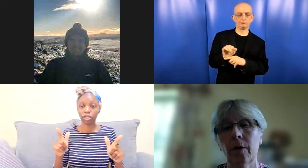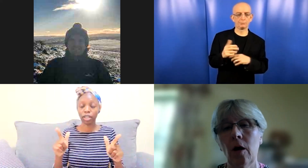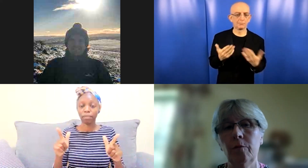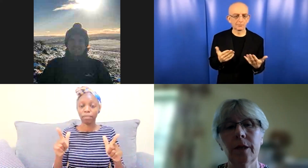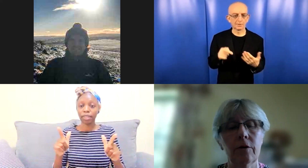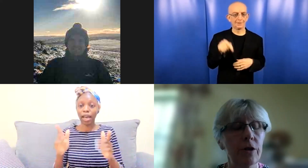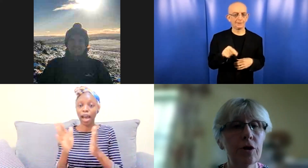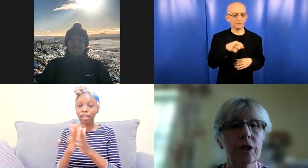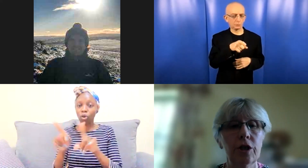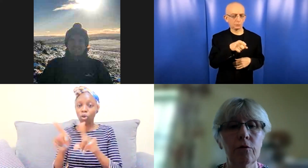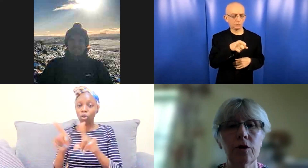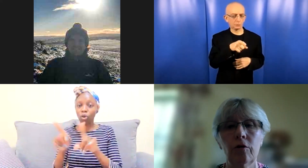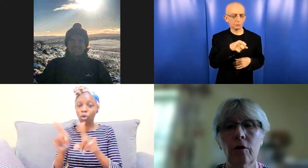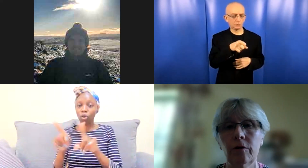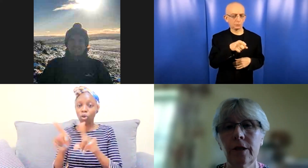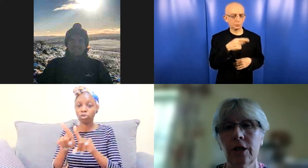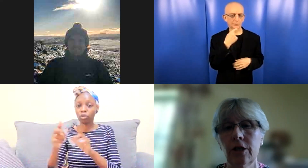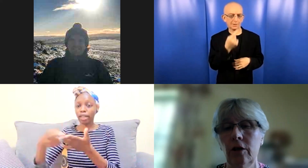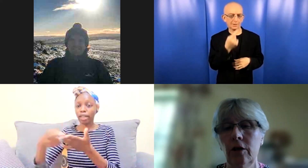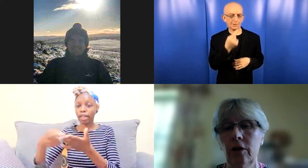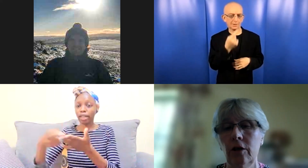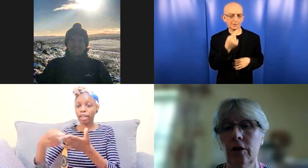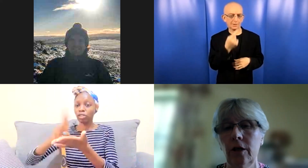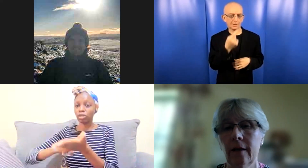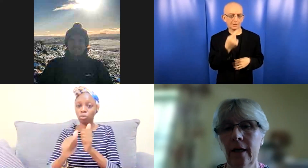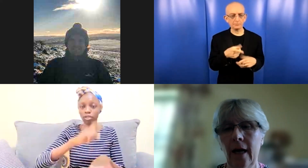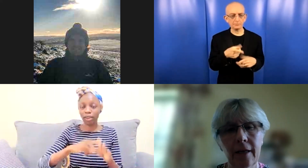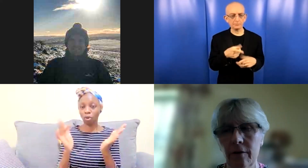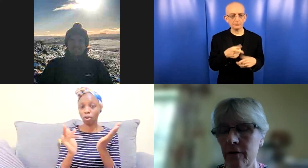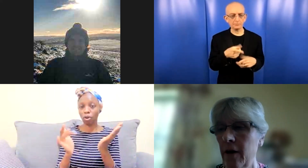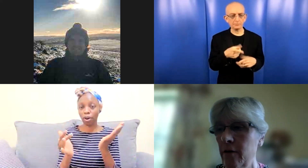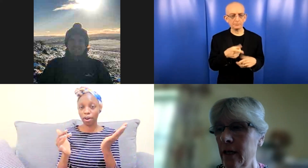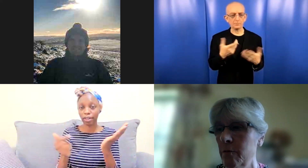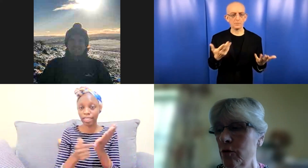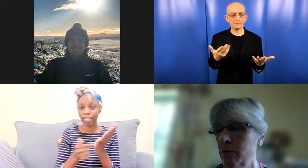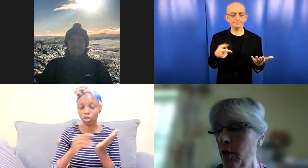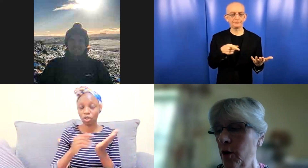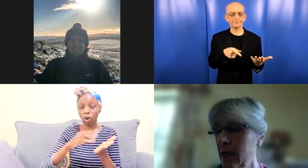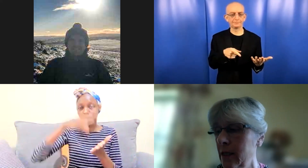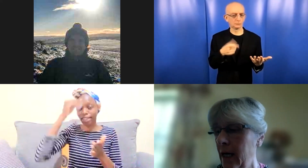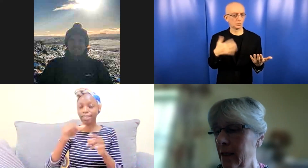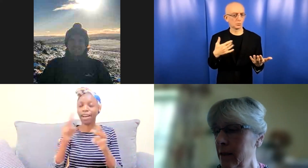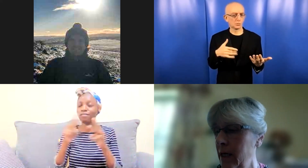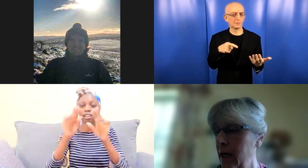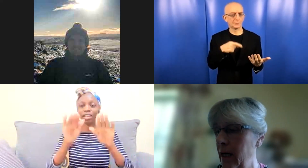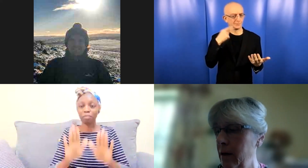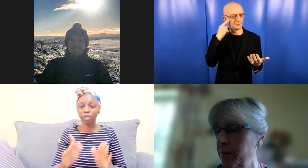on resources used on digital learning, I think it's some very important points,